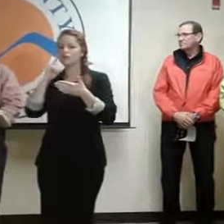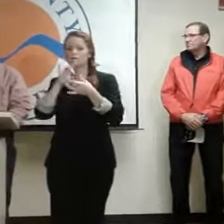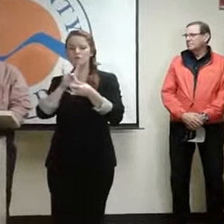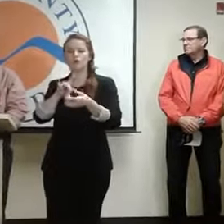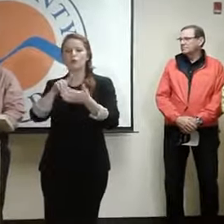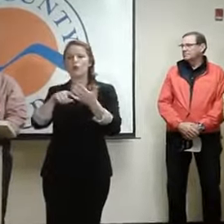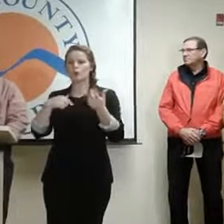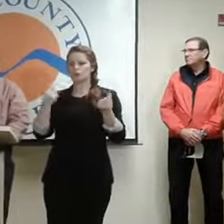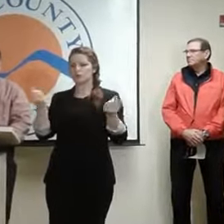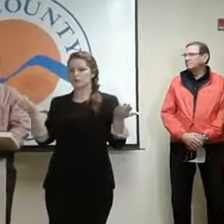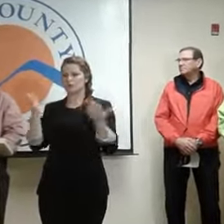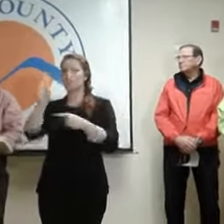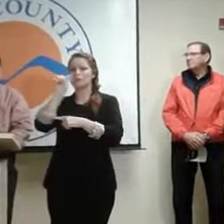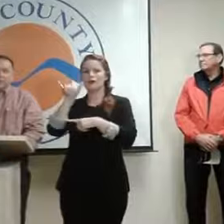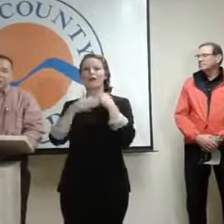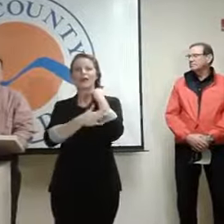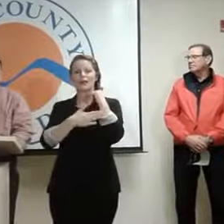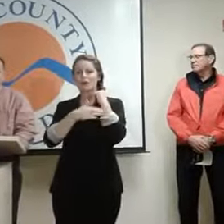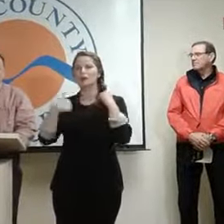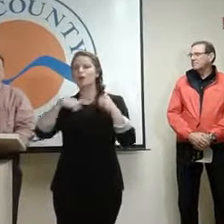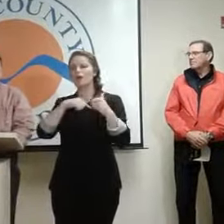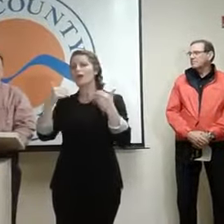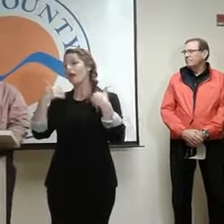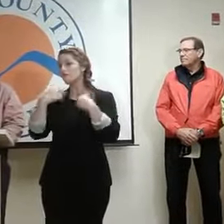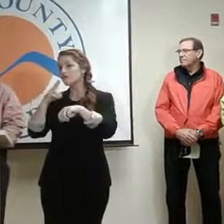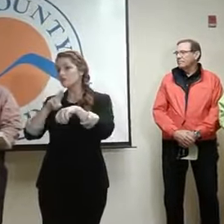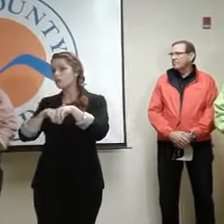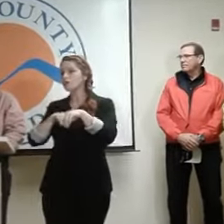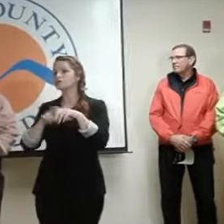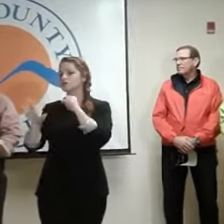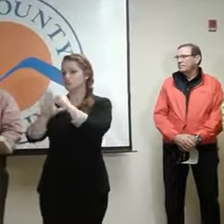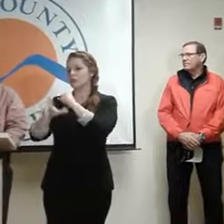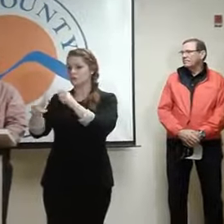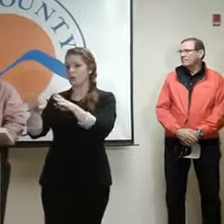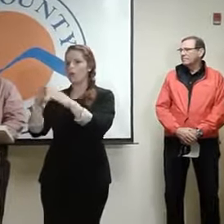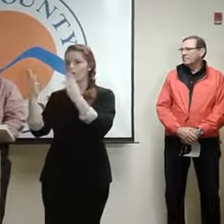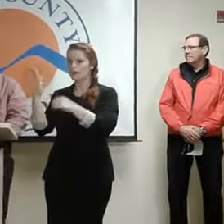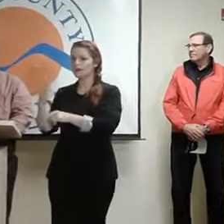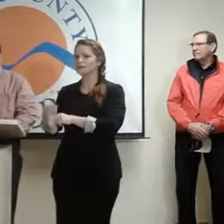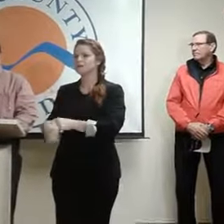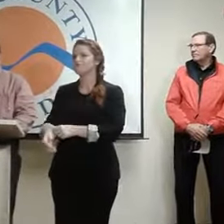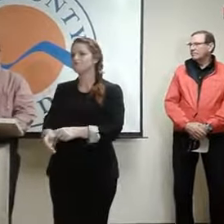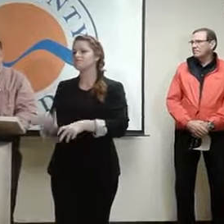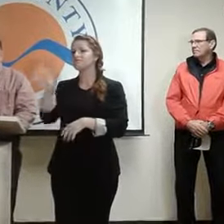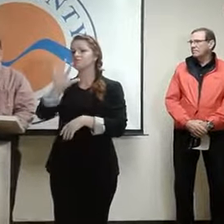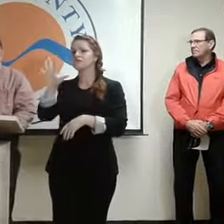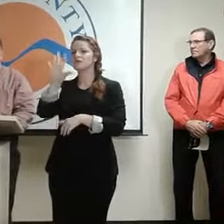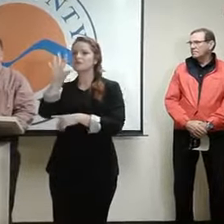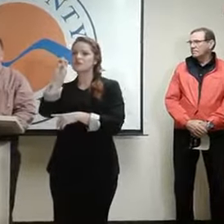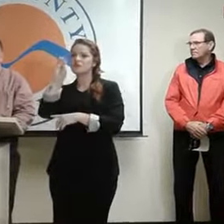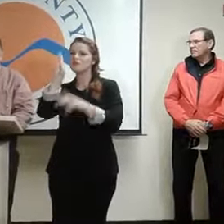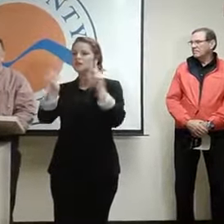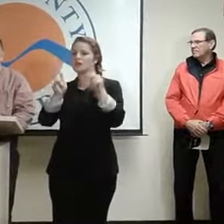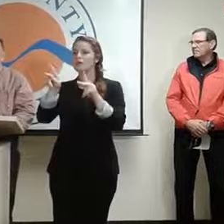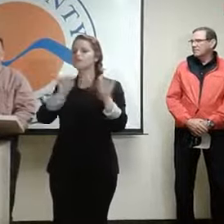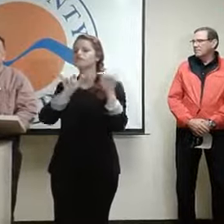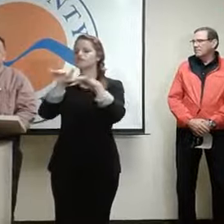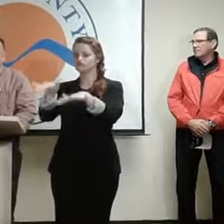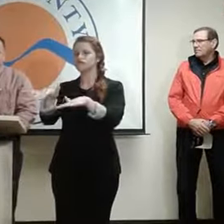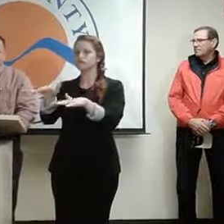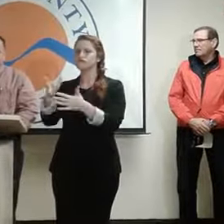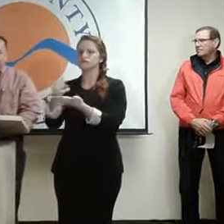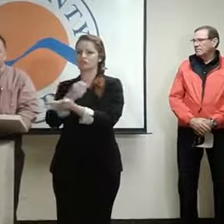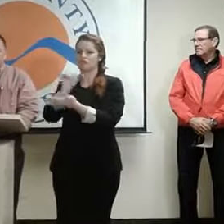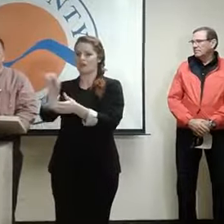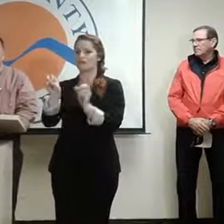need to do in Bay County. We do have, of course, a shelter open. A little over 50 people chose to take advantage of